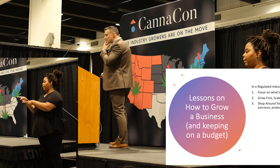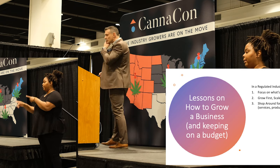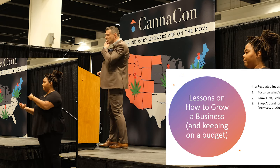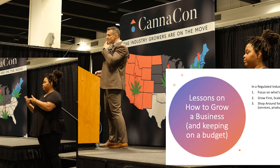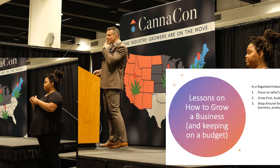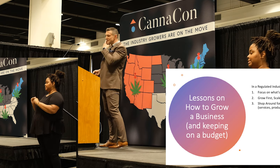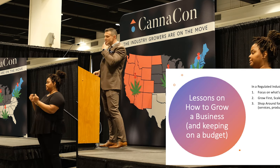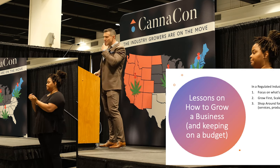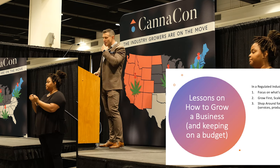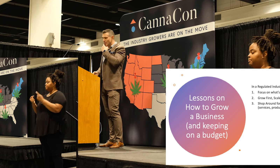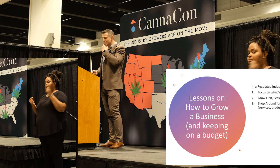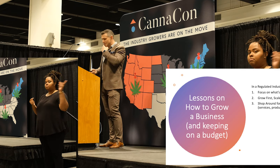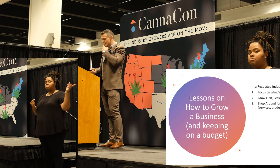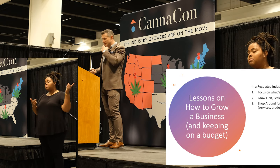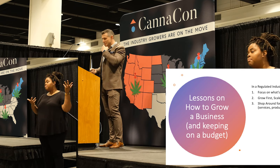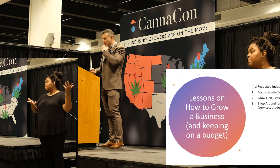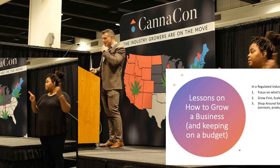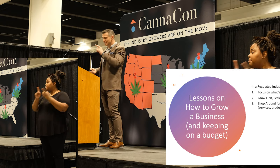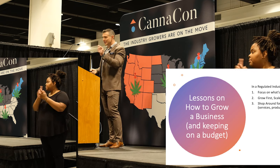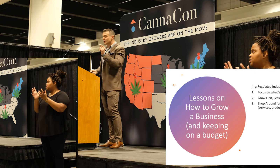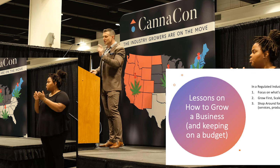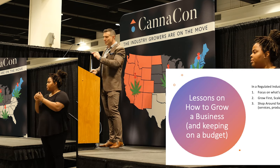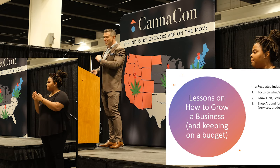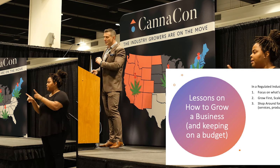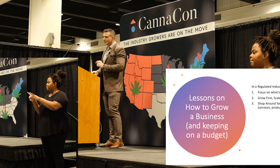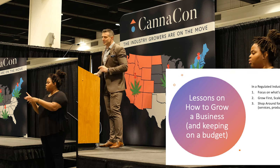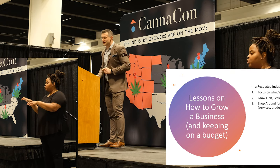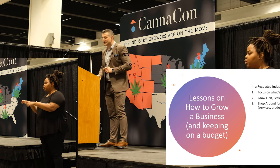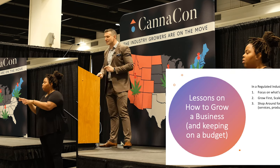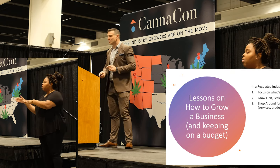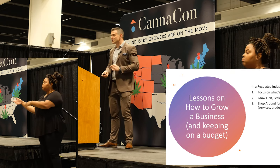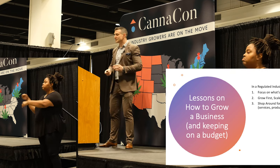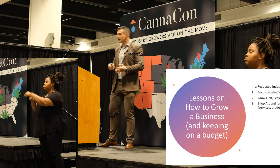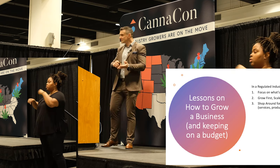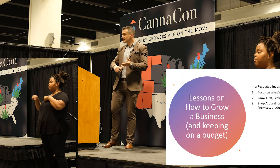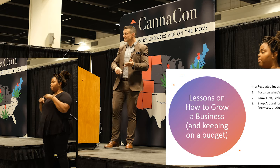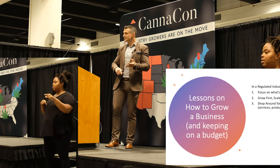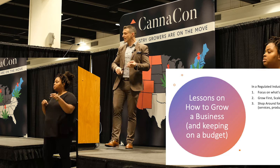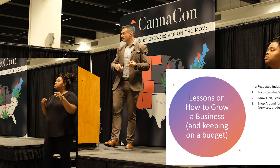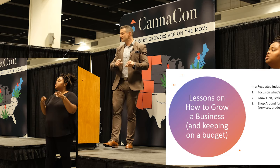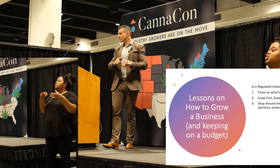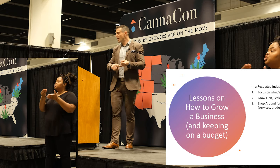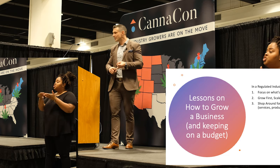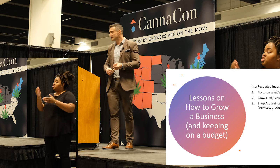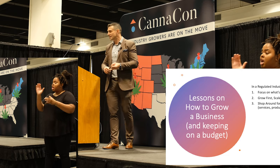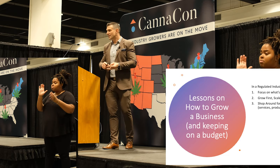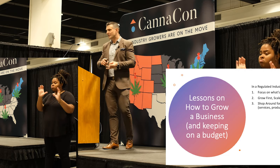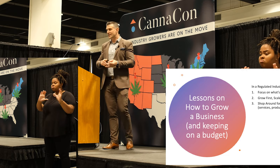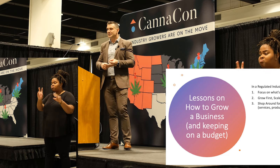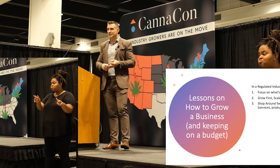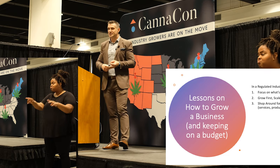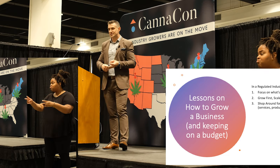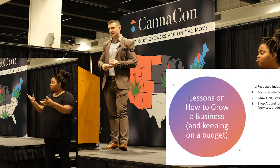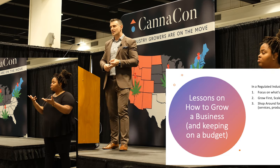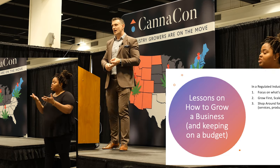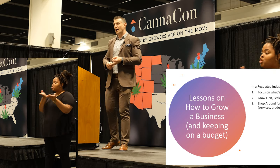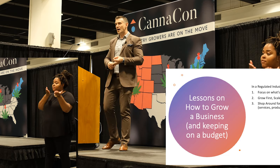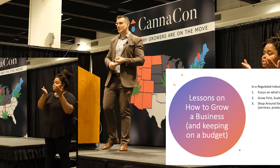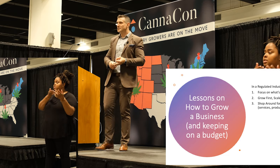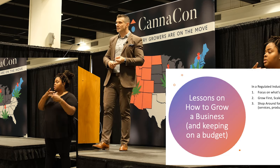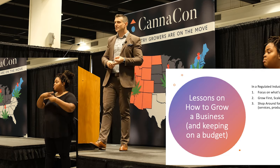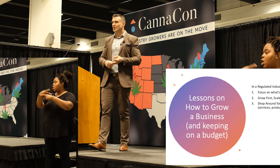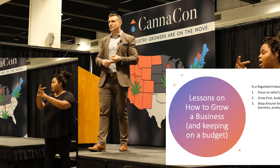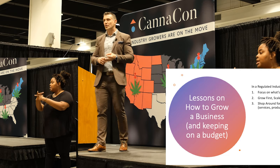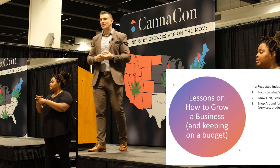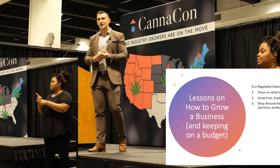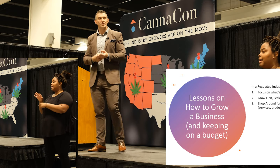Talk to people who have done this before. Oh, sorry. Shop around for everything. So that includes services, that includes products, vendors.